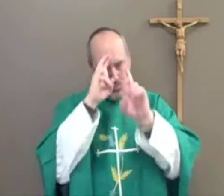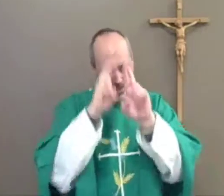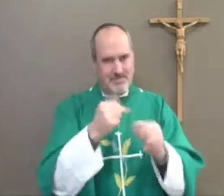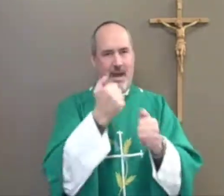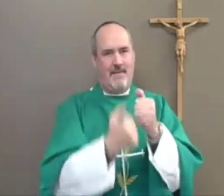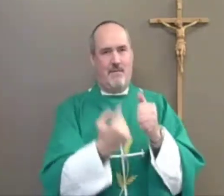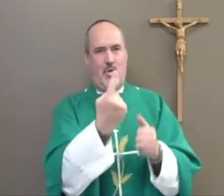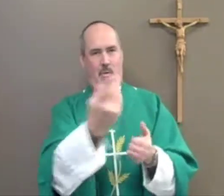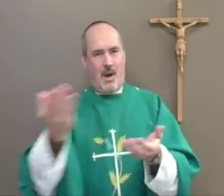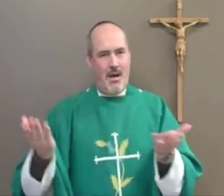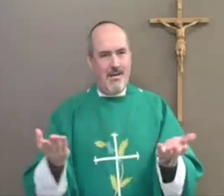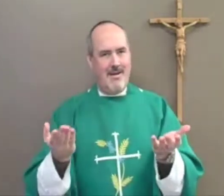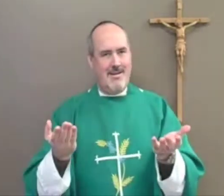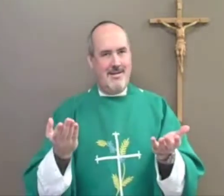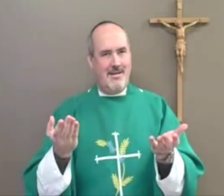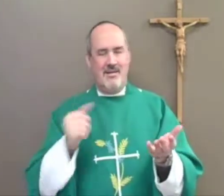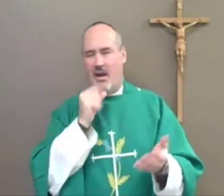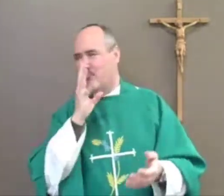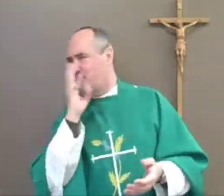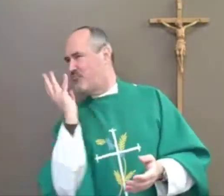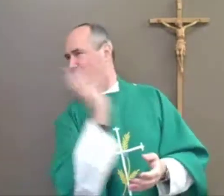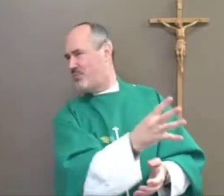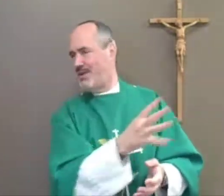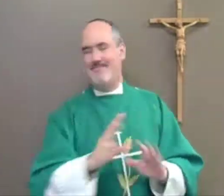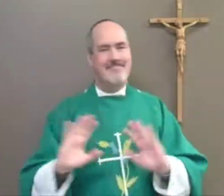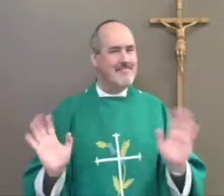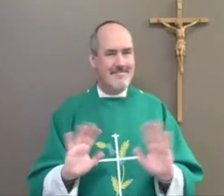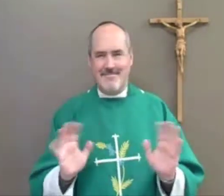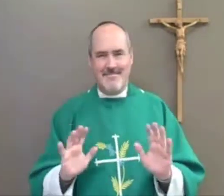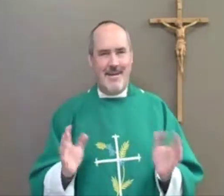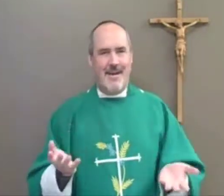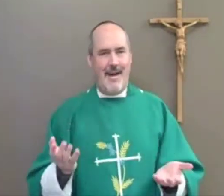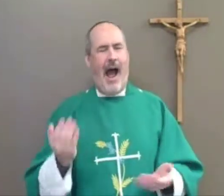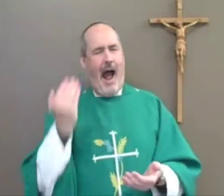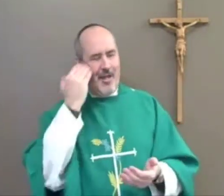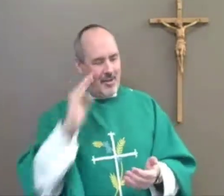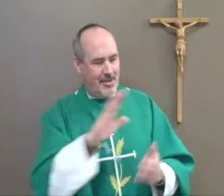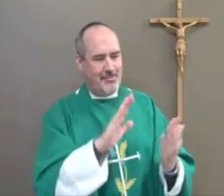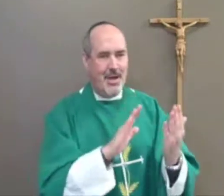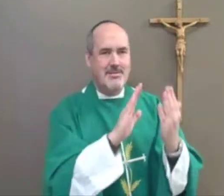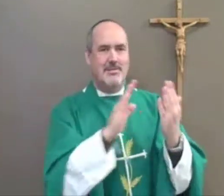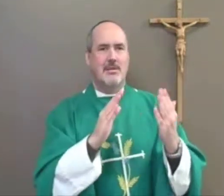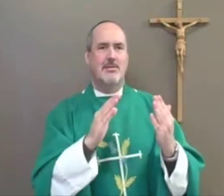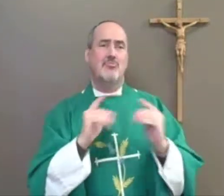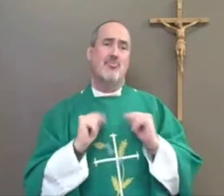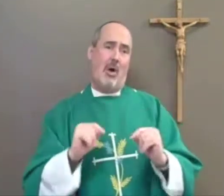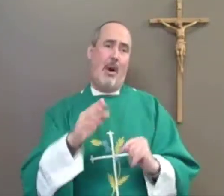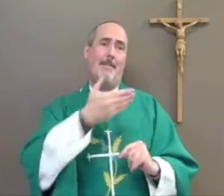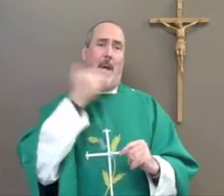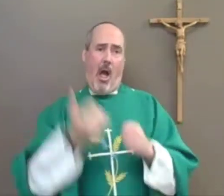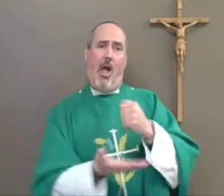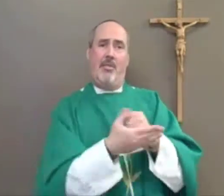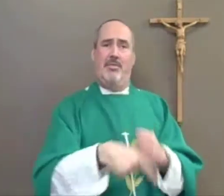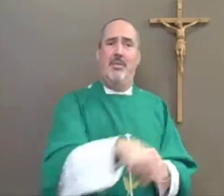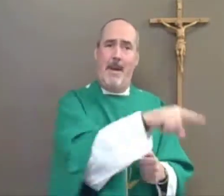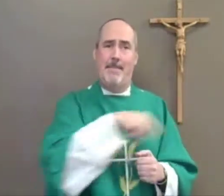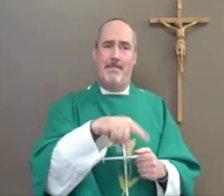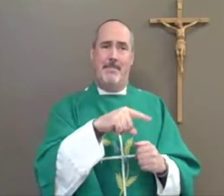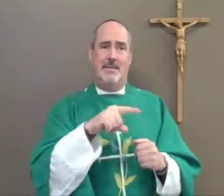today's story, that we're important, every one of us, and we shouldn't ignore each other. It's better to try and